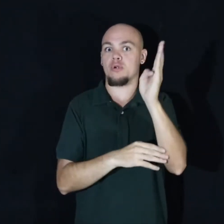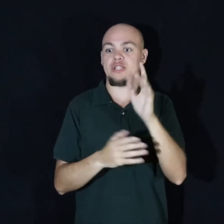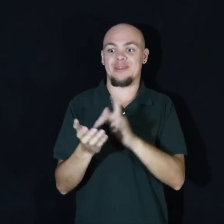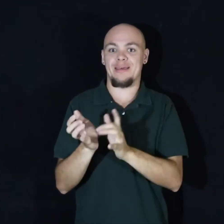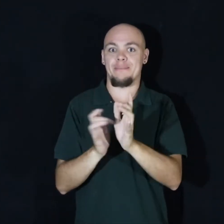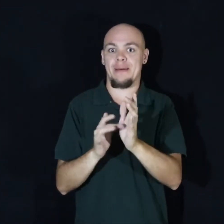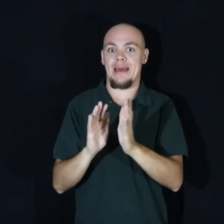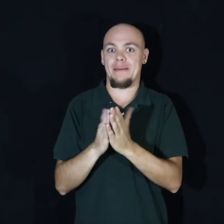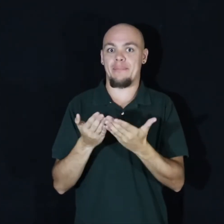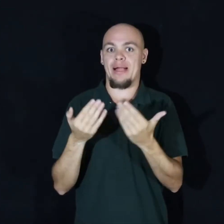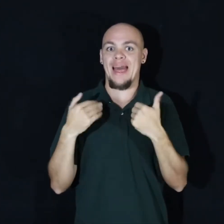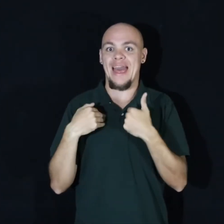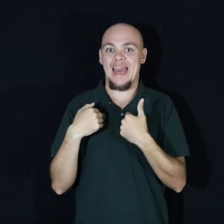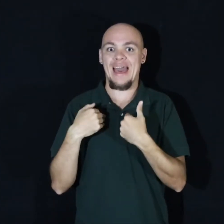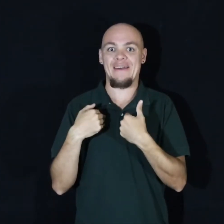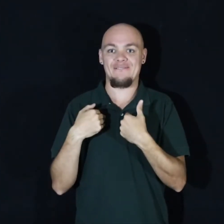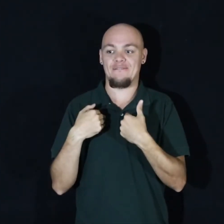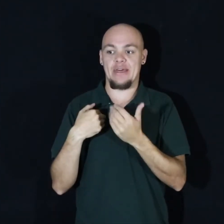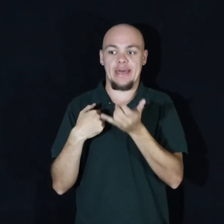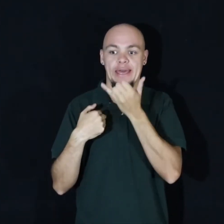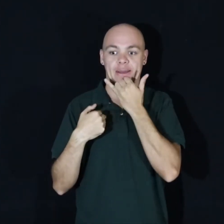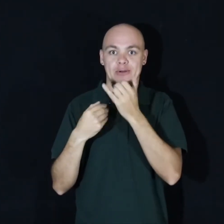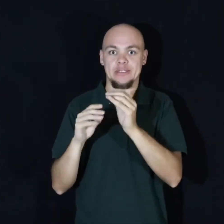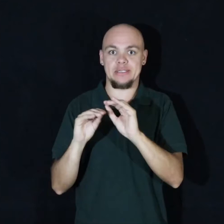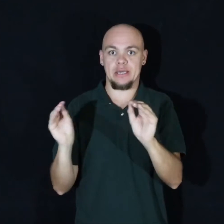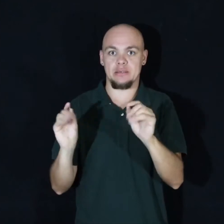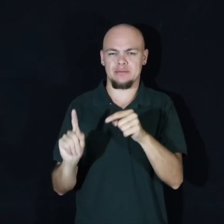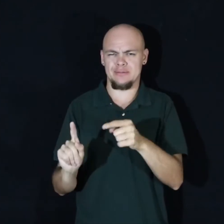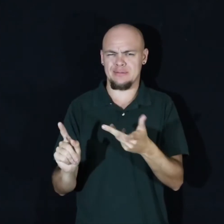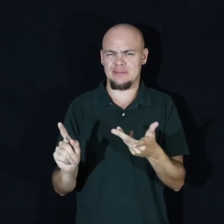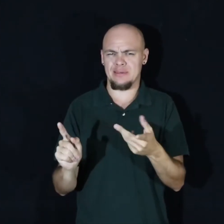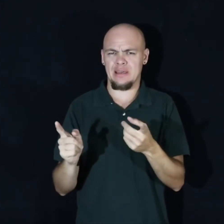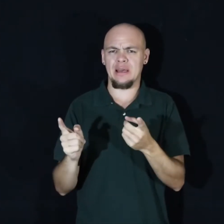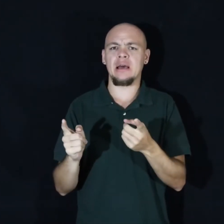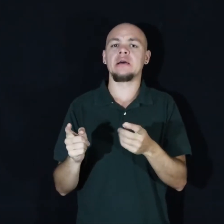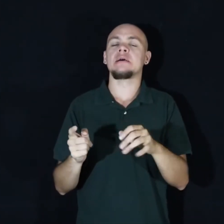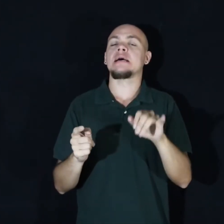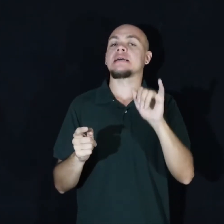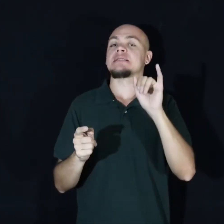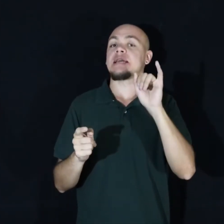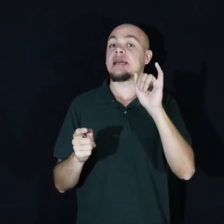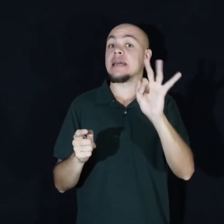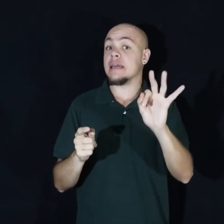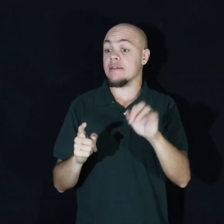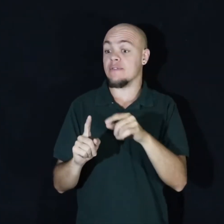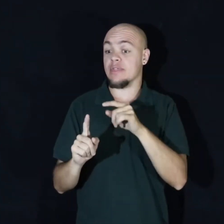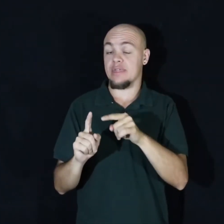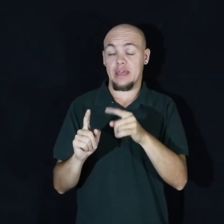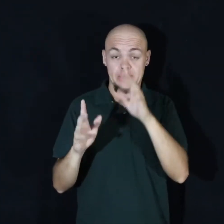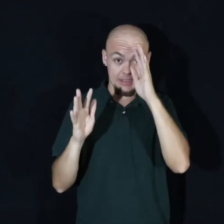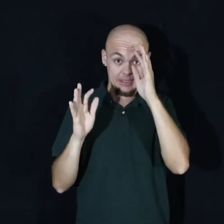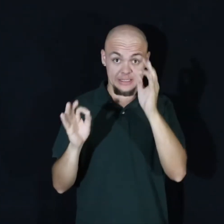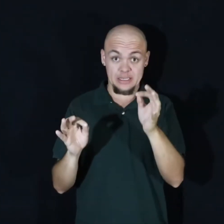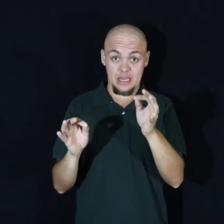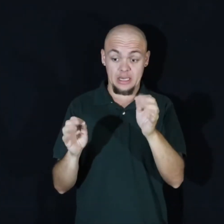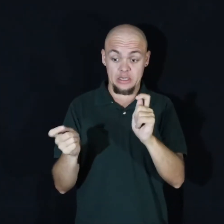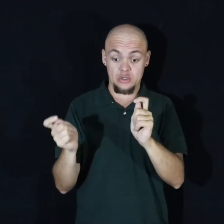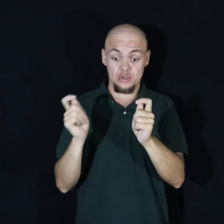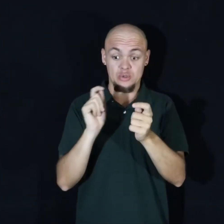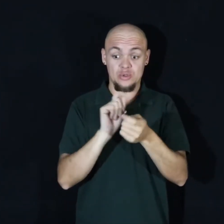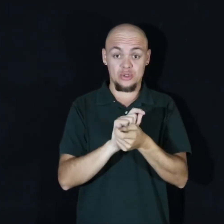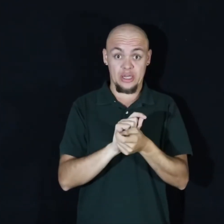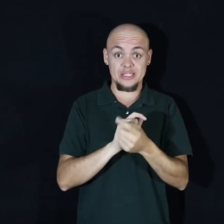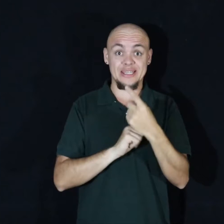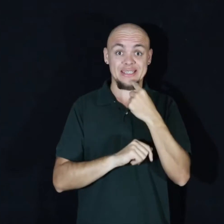of the things that their denomination believes in, and yet they preach it and teach it because they would lose their job if they